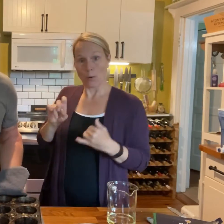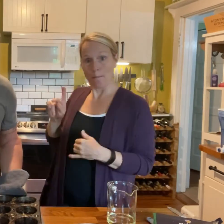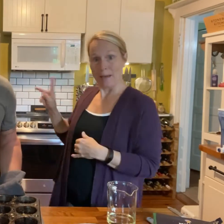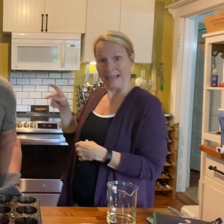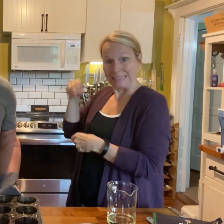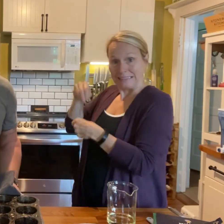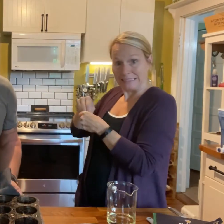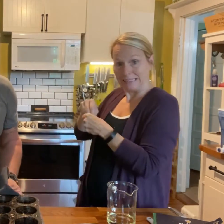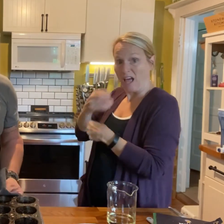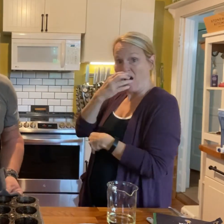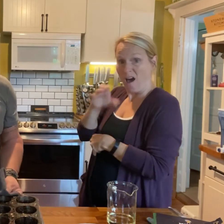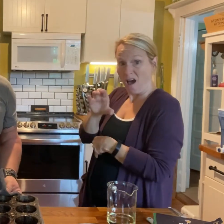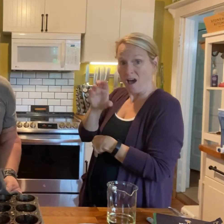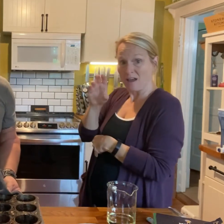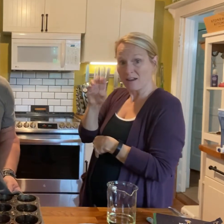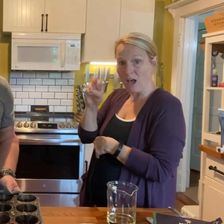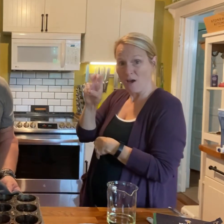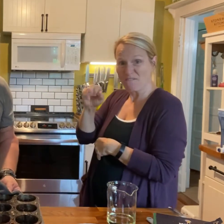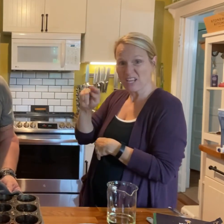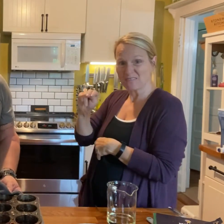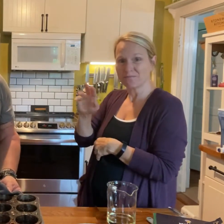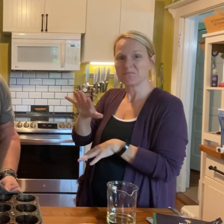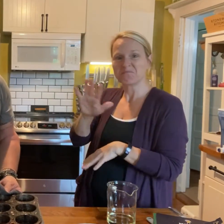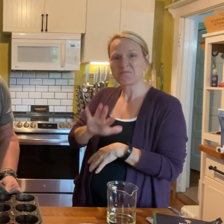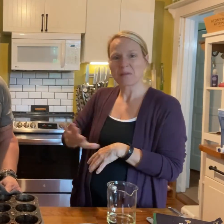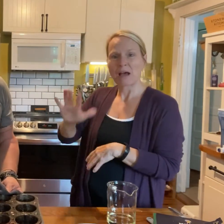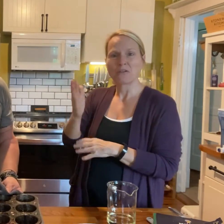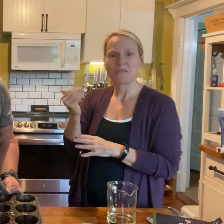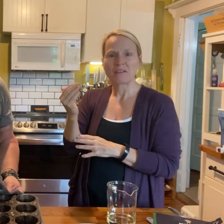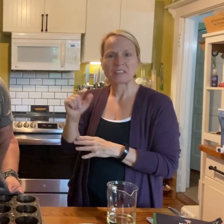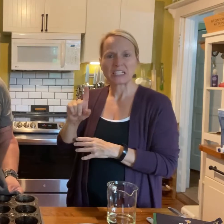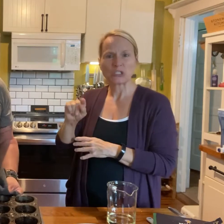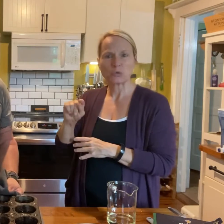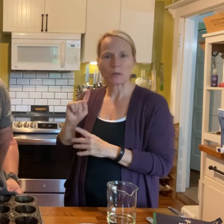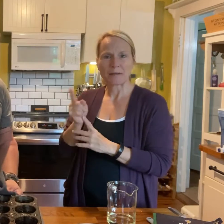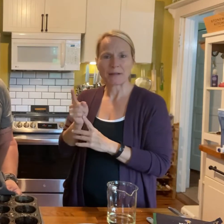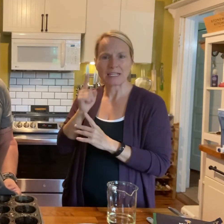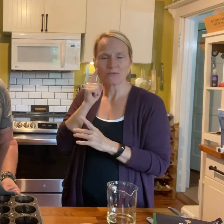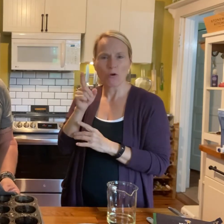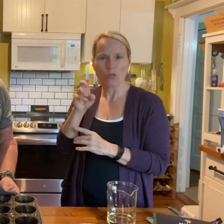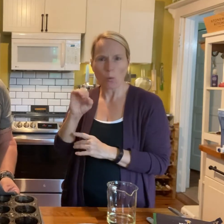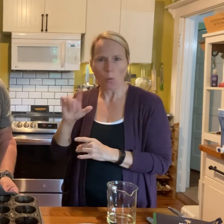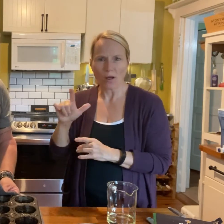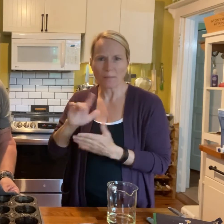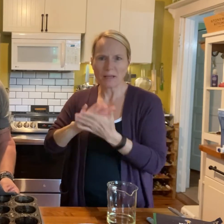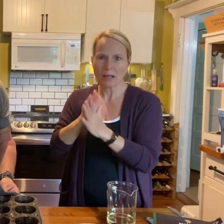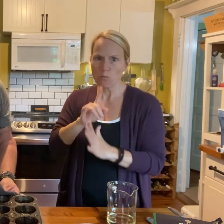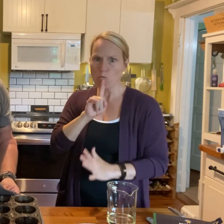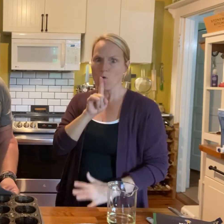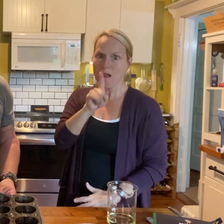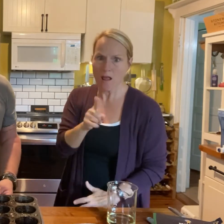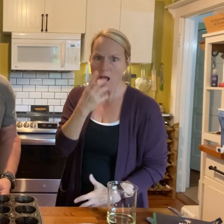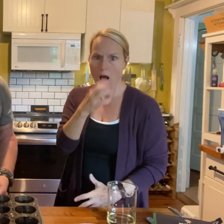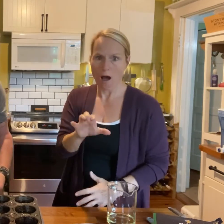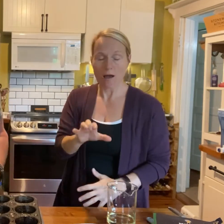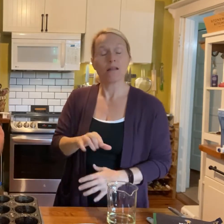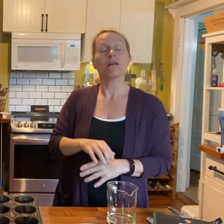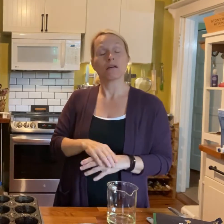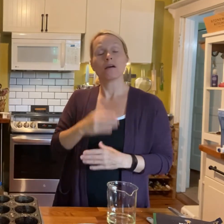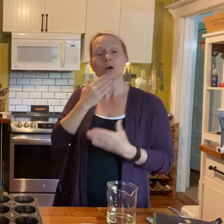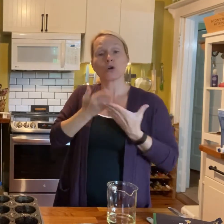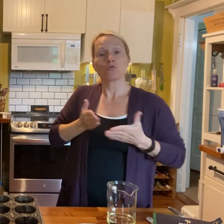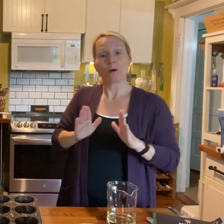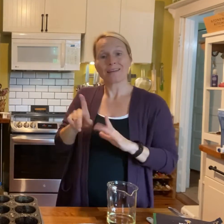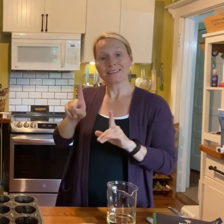into that hot oven. It's going to take about 15 to 20 minutes for that oil to get super hot. Good way